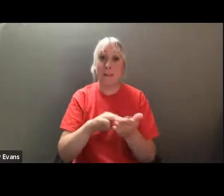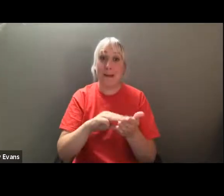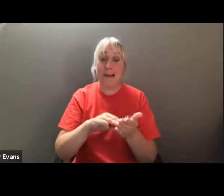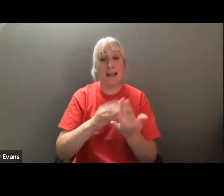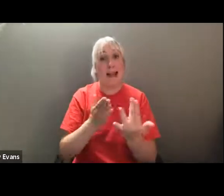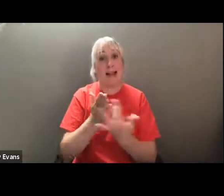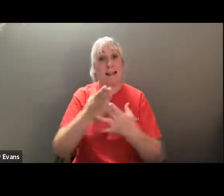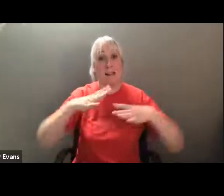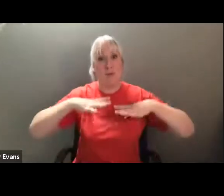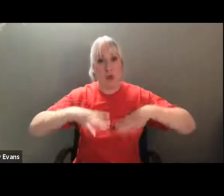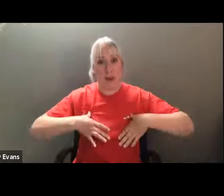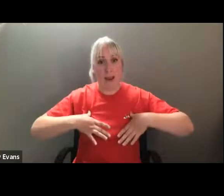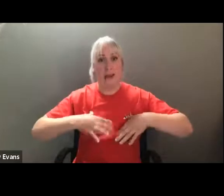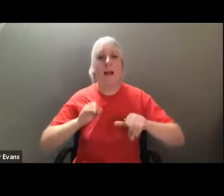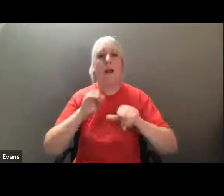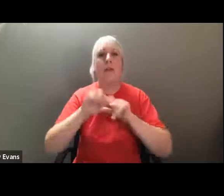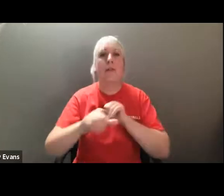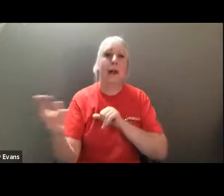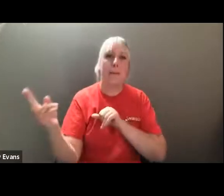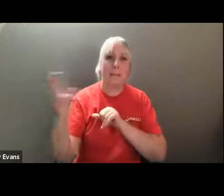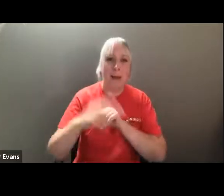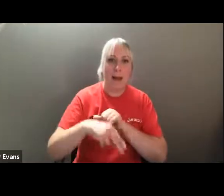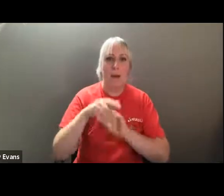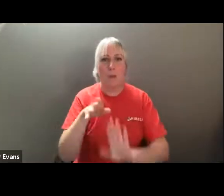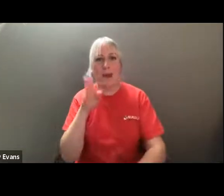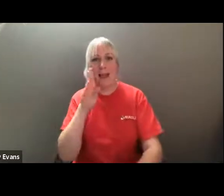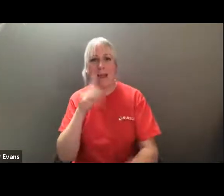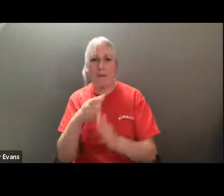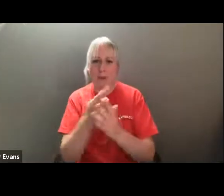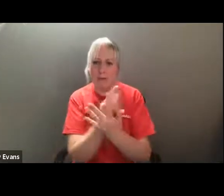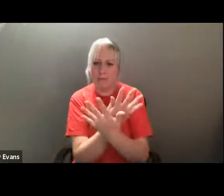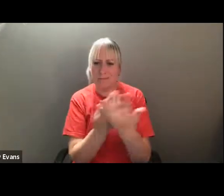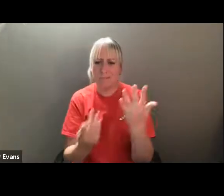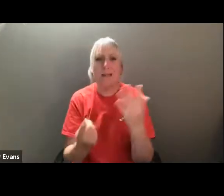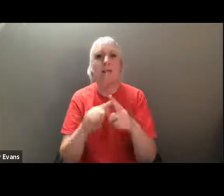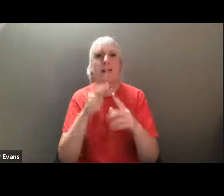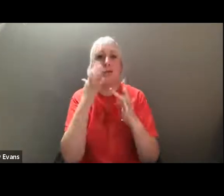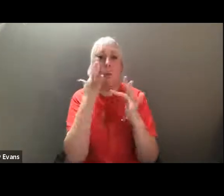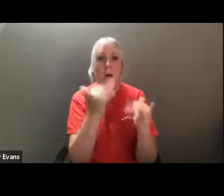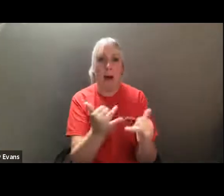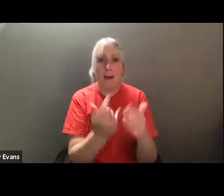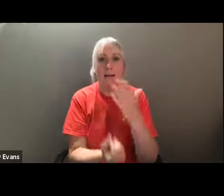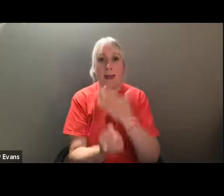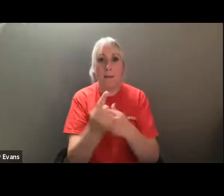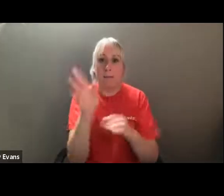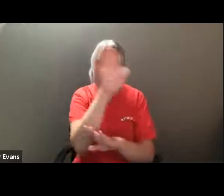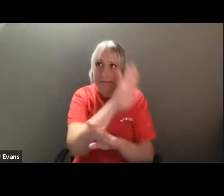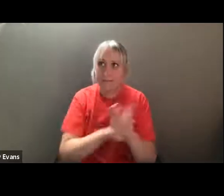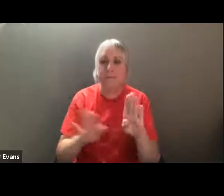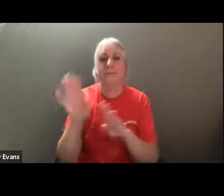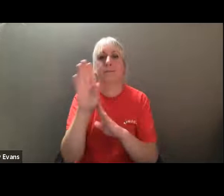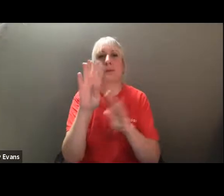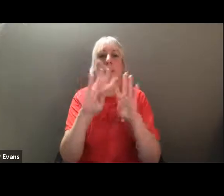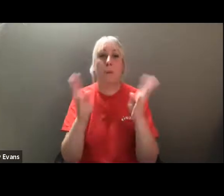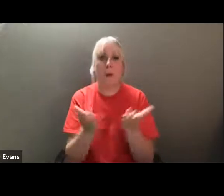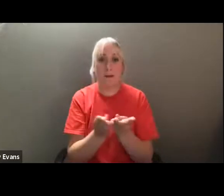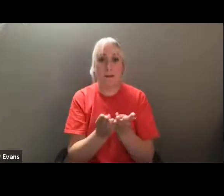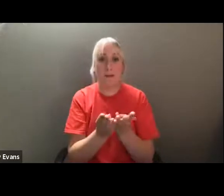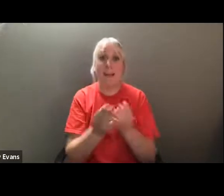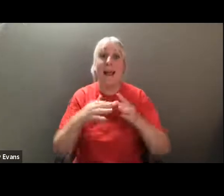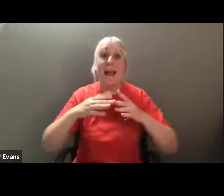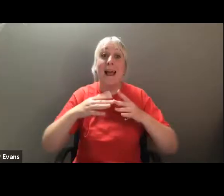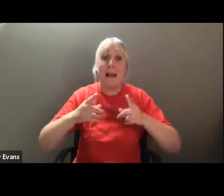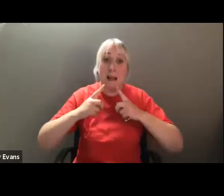hear about some of the pilots that have been taking place around the world. If you have any questions or comments on the discussion